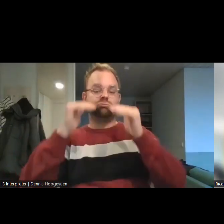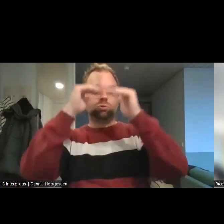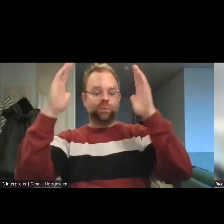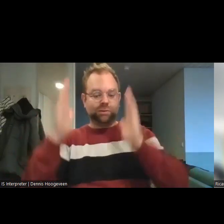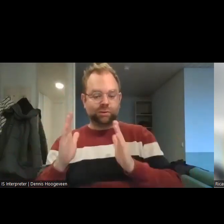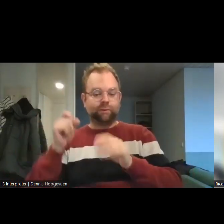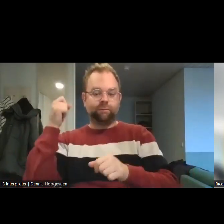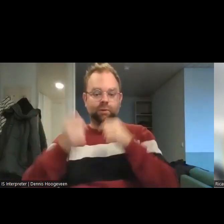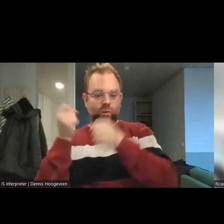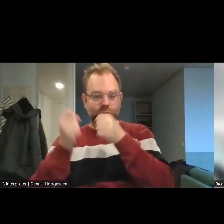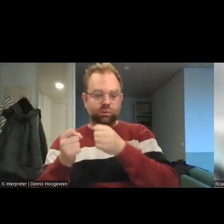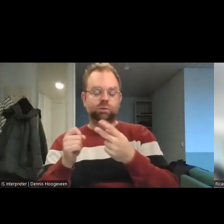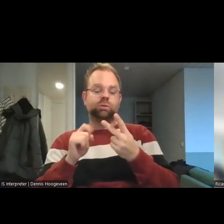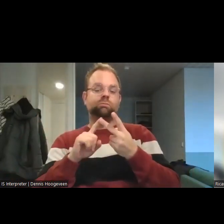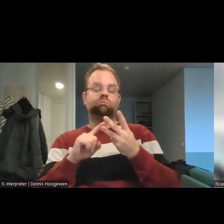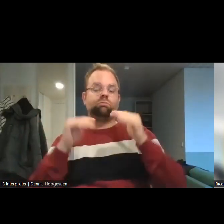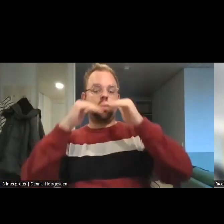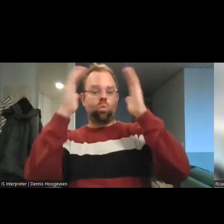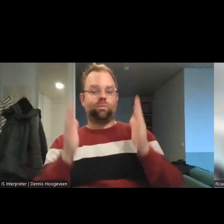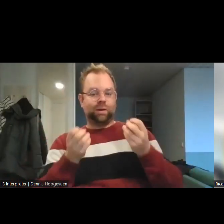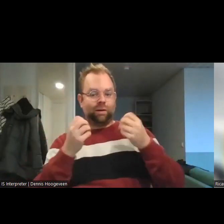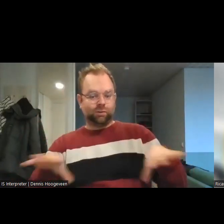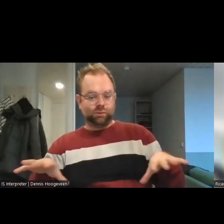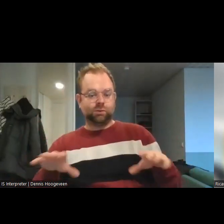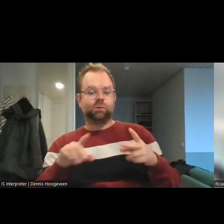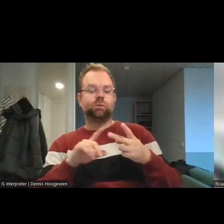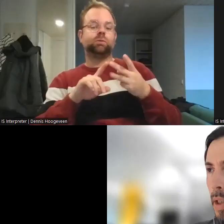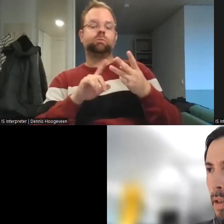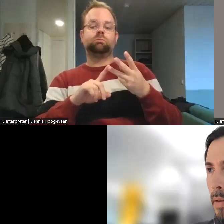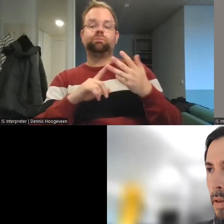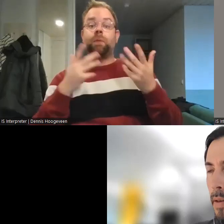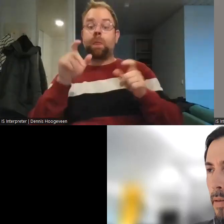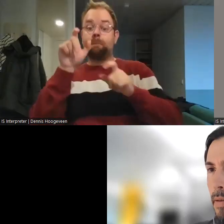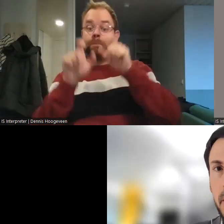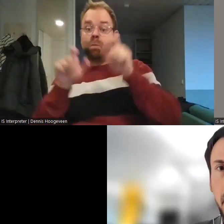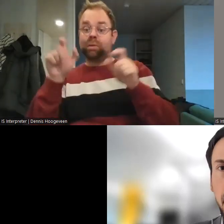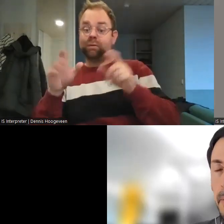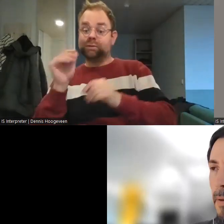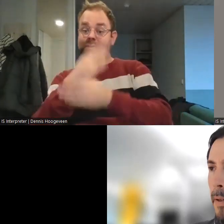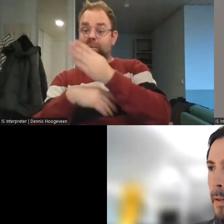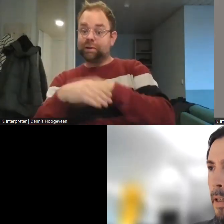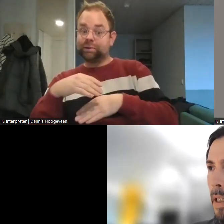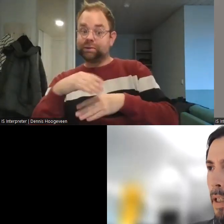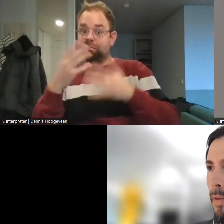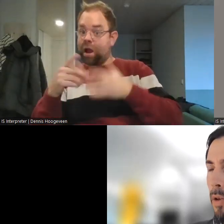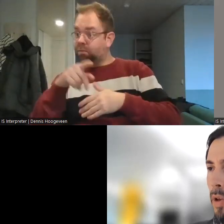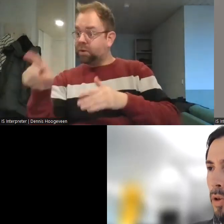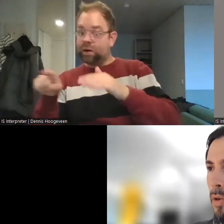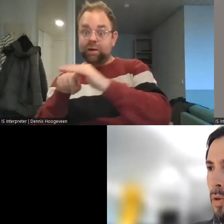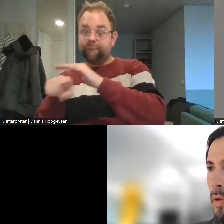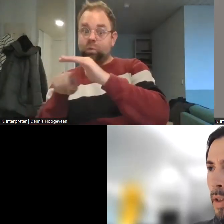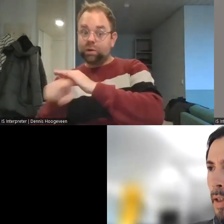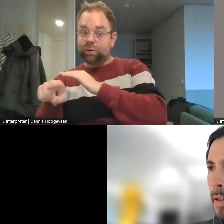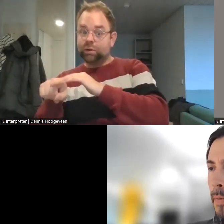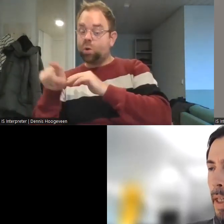refugees or living on the move and not having access to a decent living